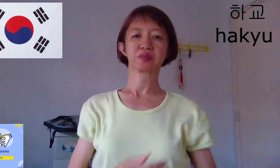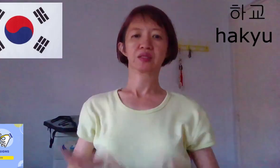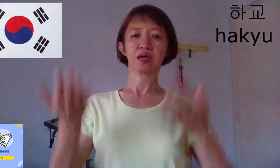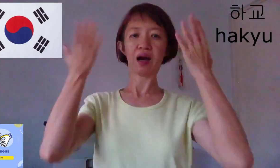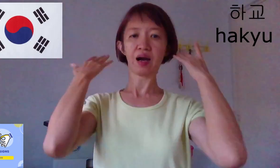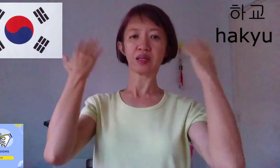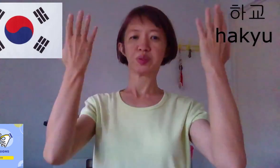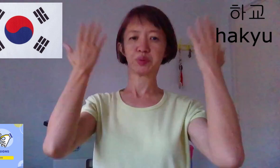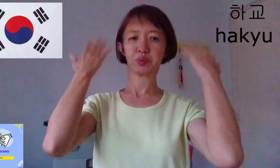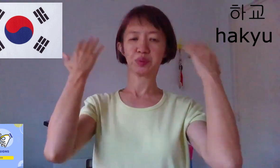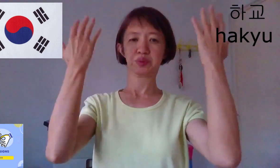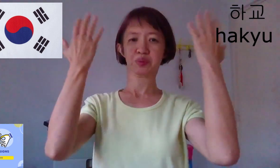Hakyu.